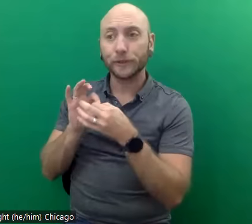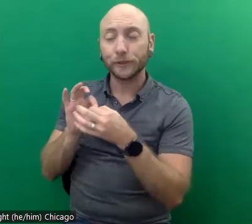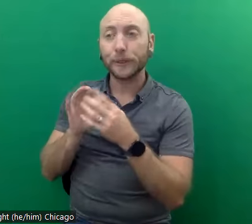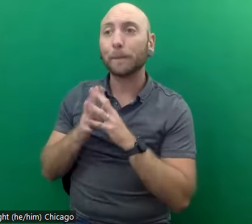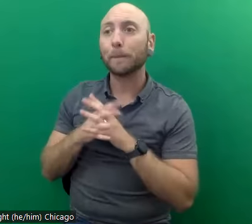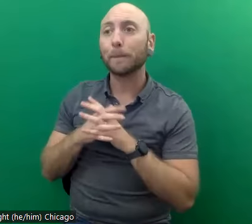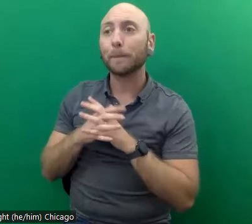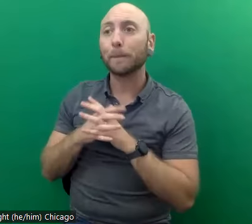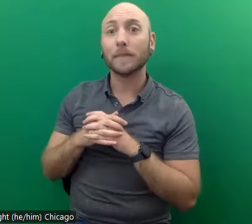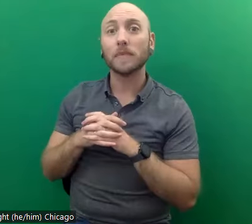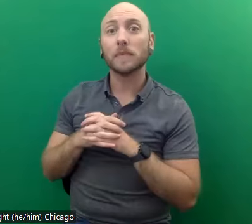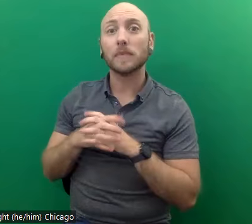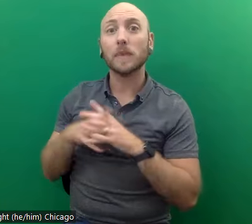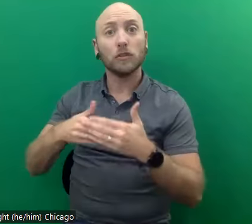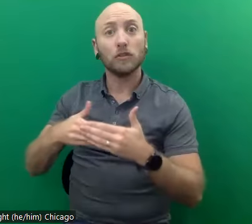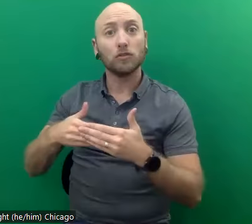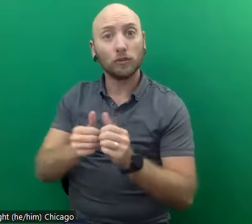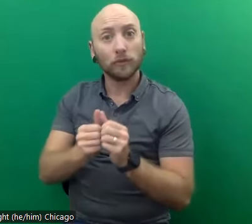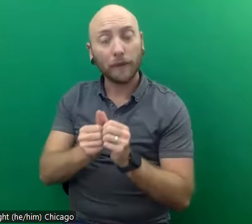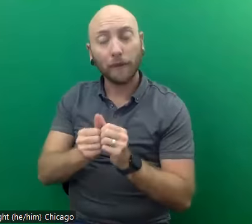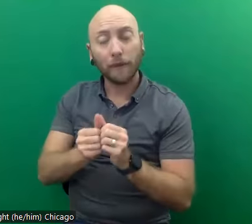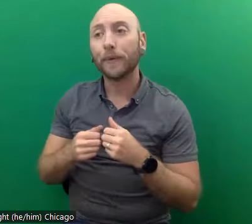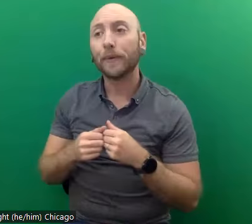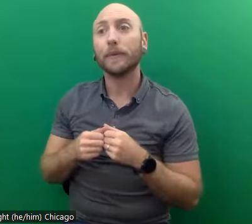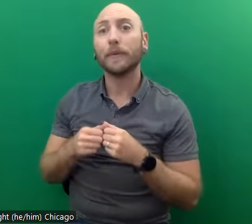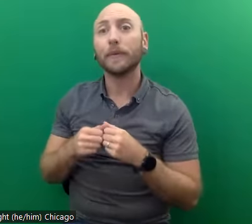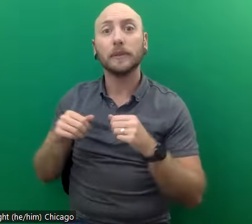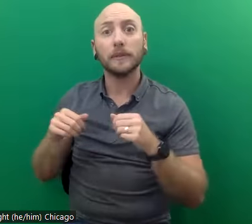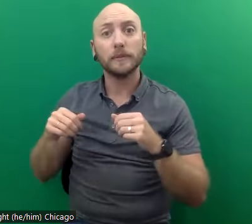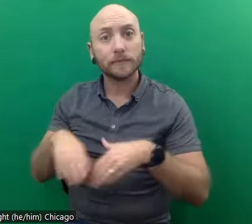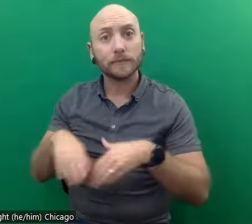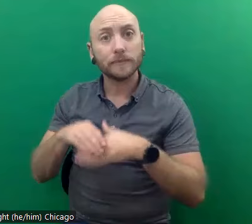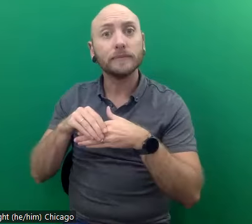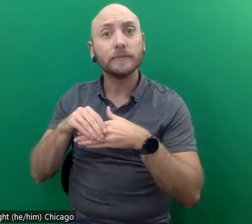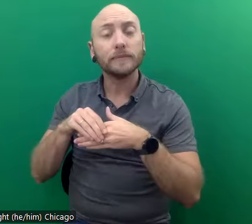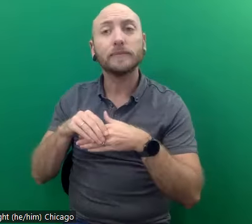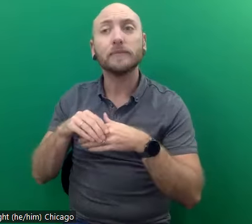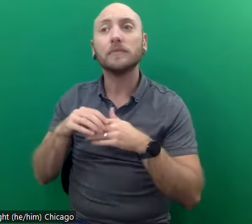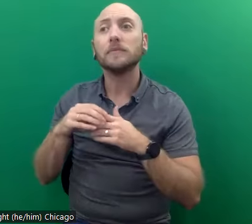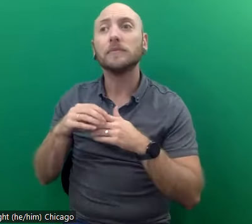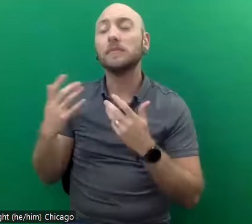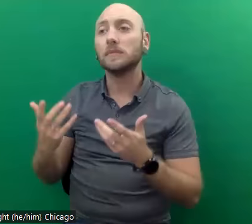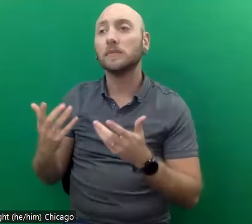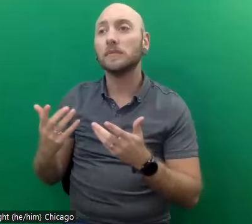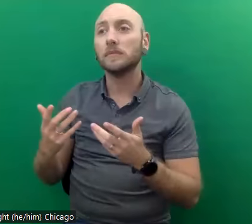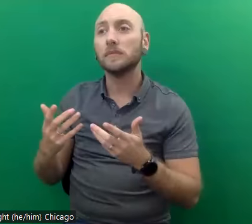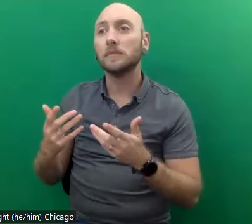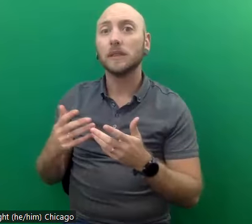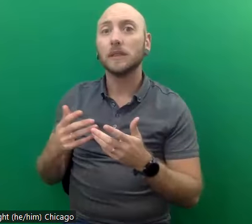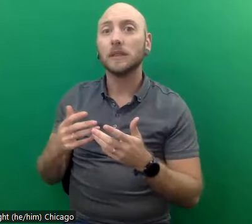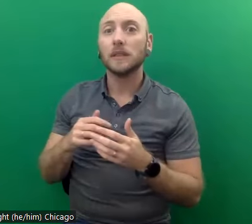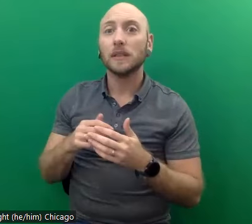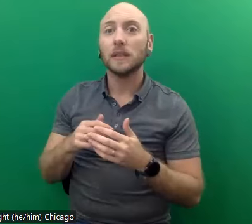having a child together, and we got married, and AA started to take a back seat.